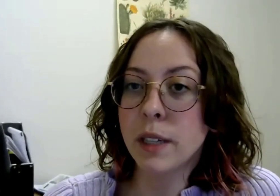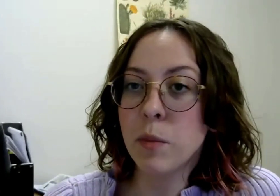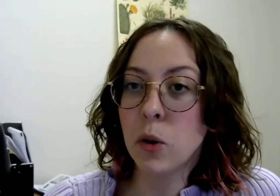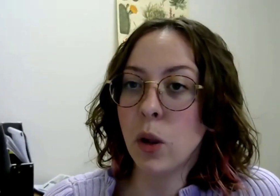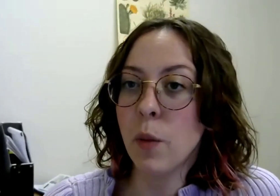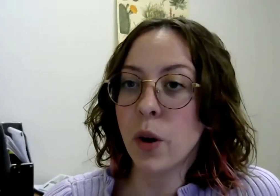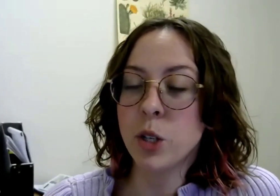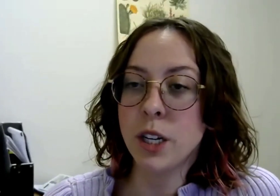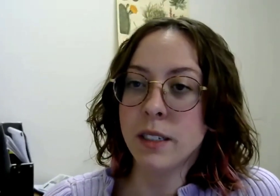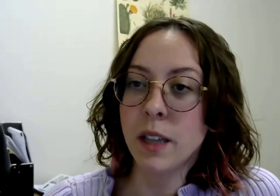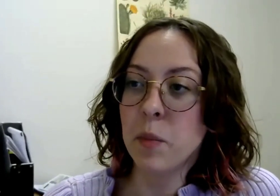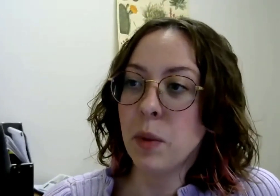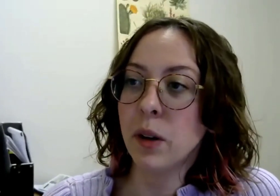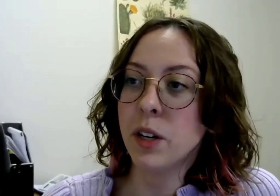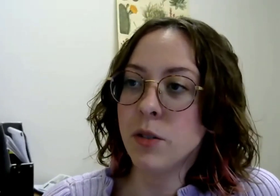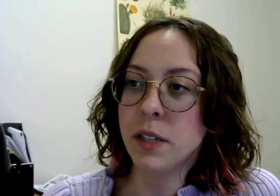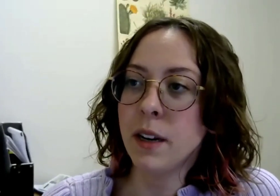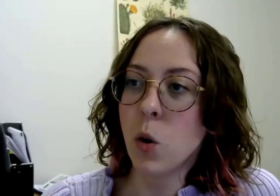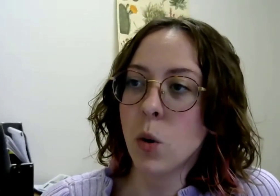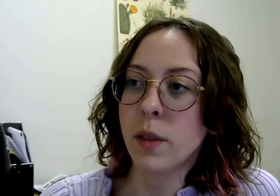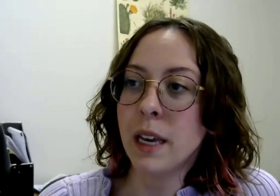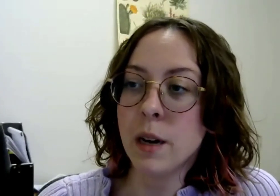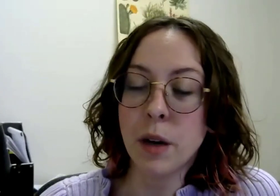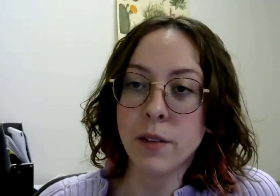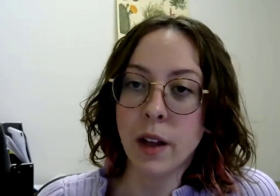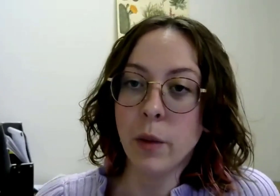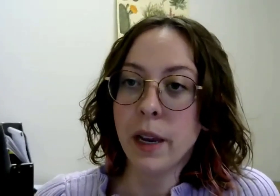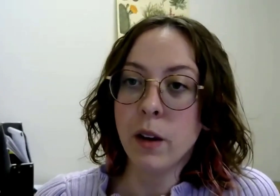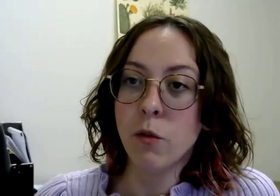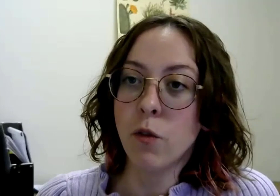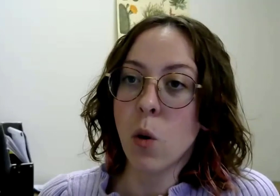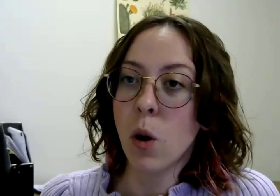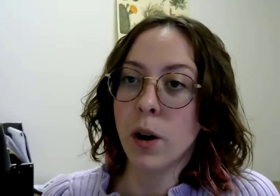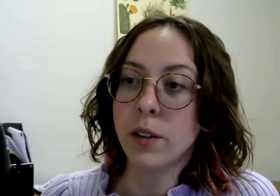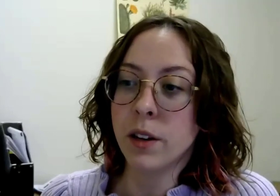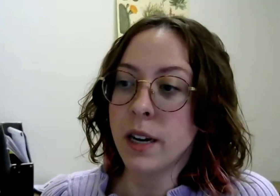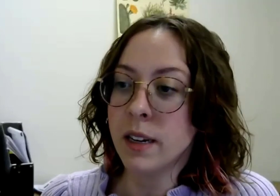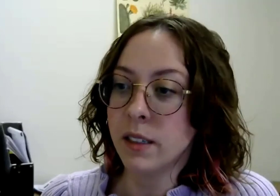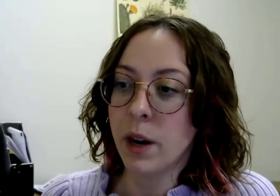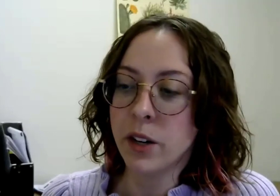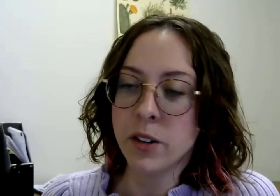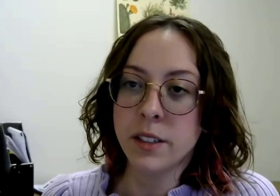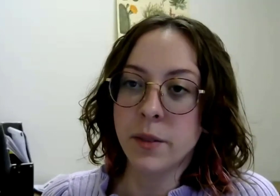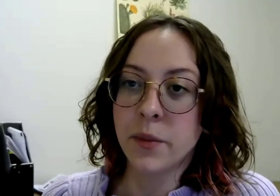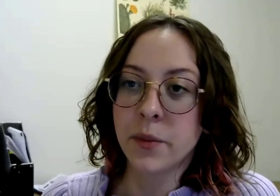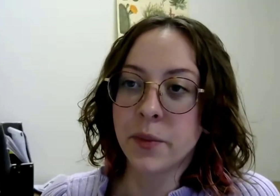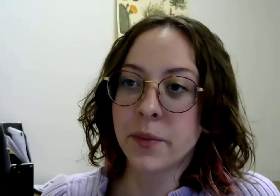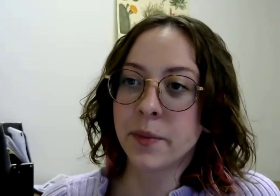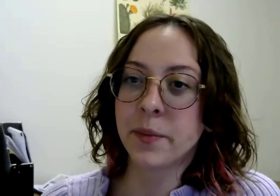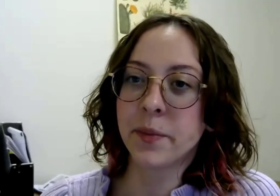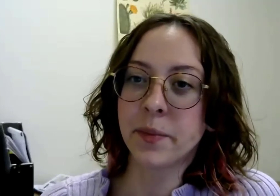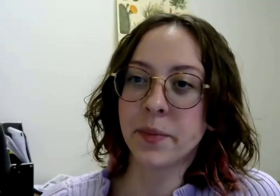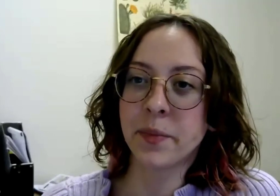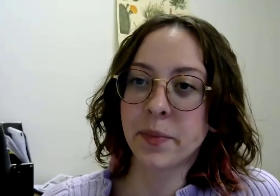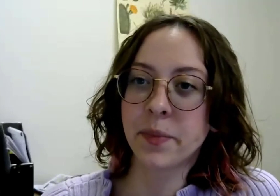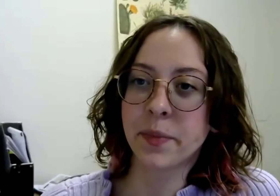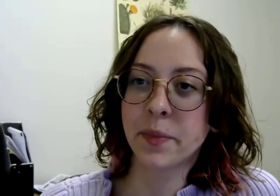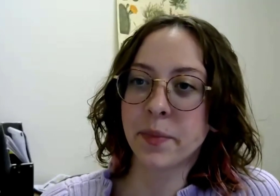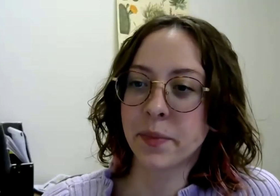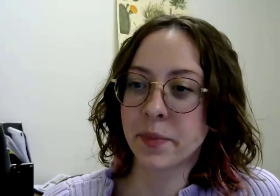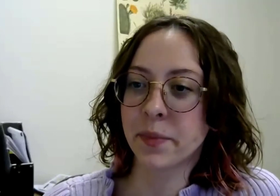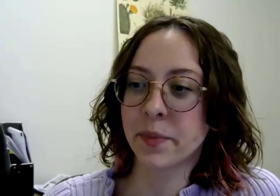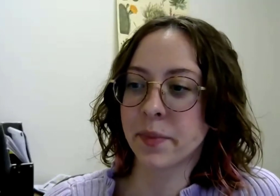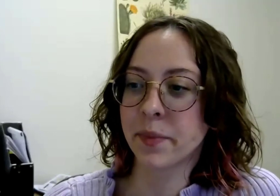Are there multimodal approaches that people are using or thinking about developing for their ESL writers?